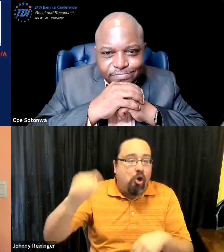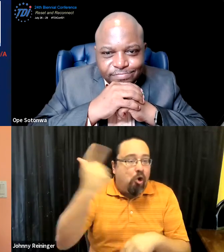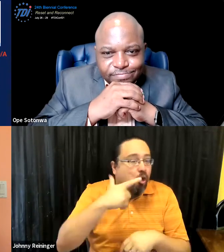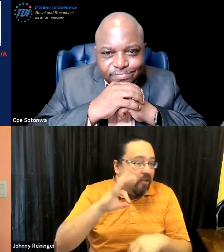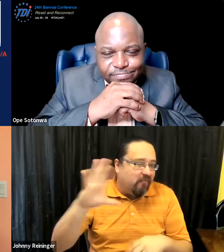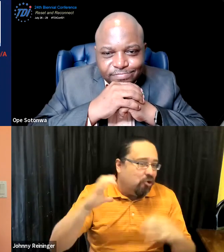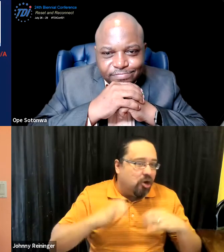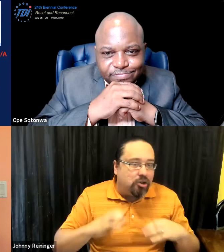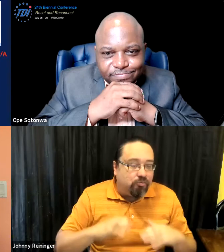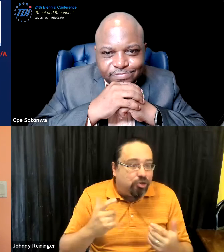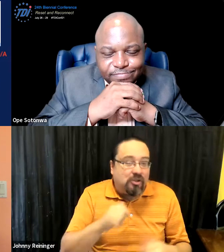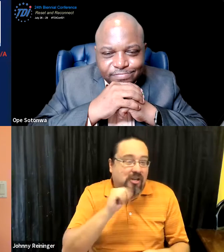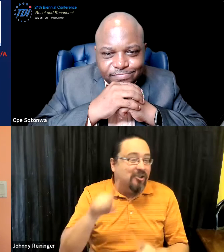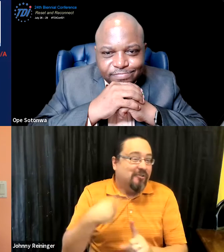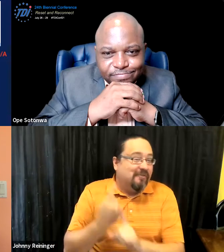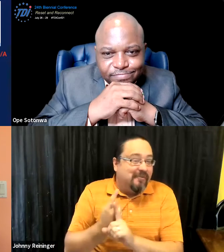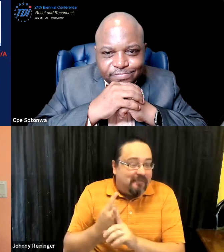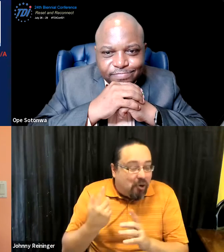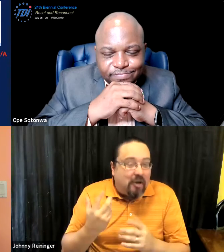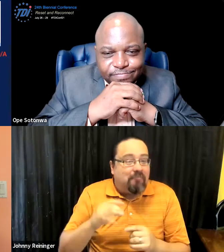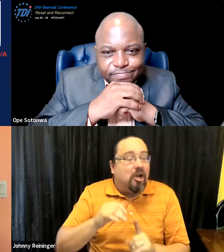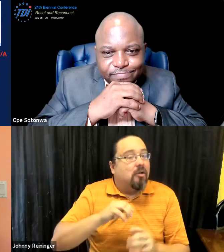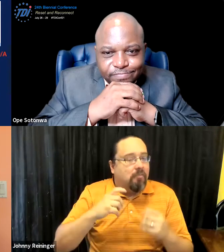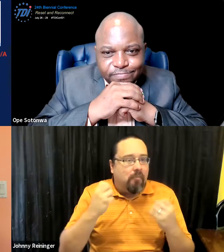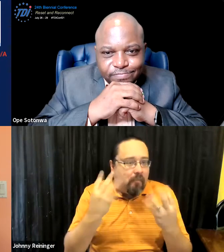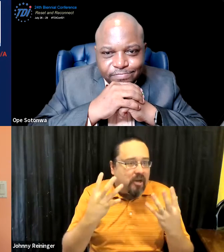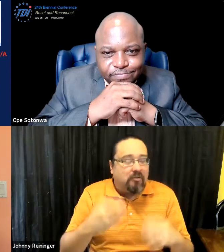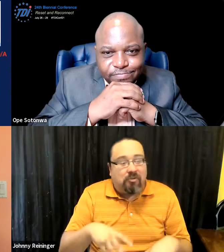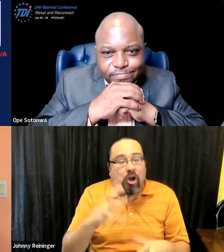think everything is fine and you start developing your product for your customers,